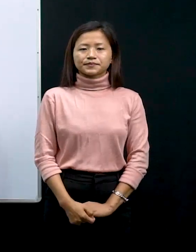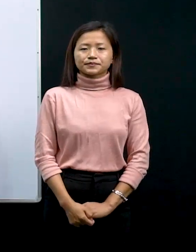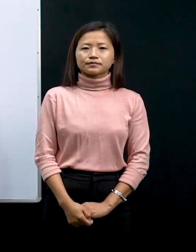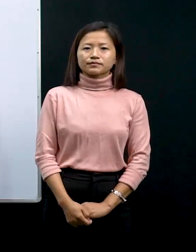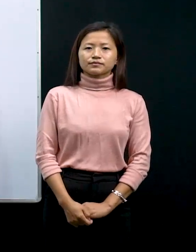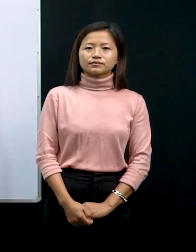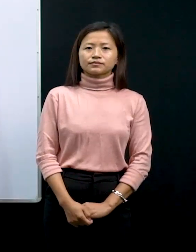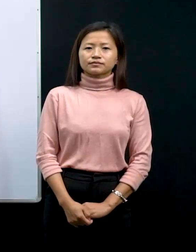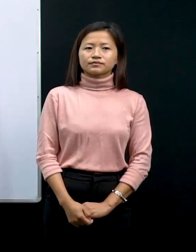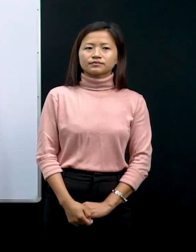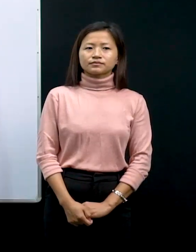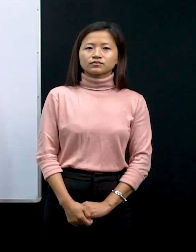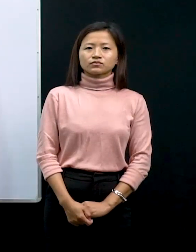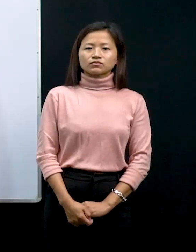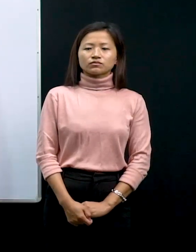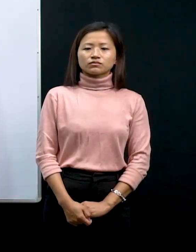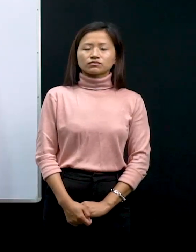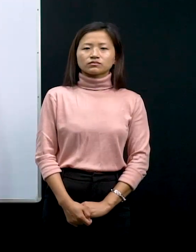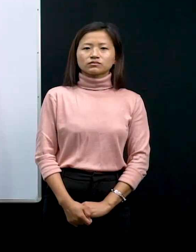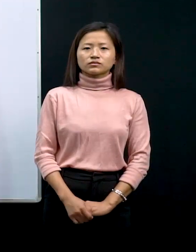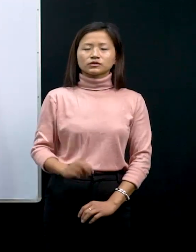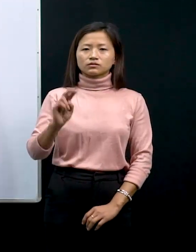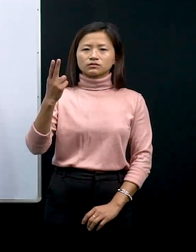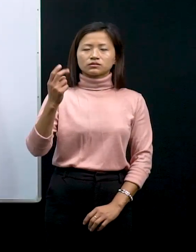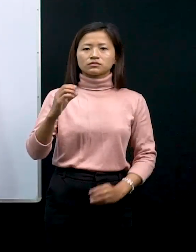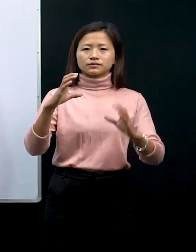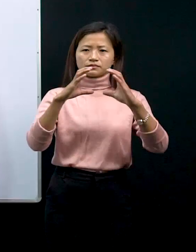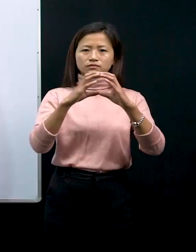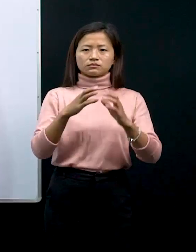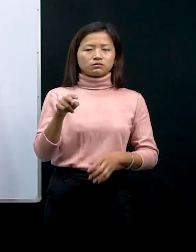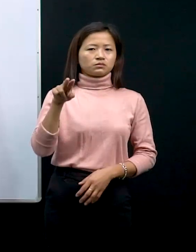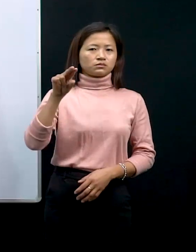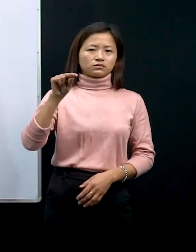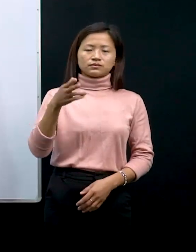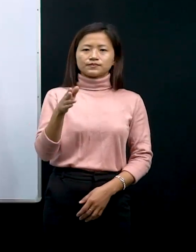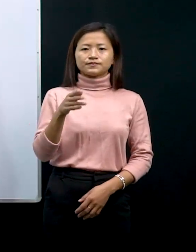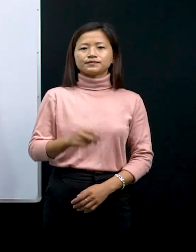Sir, just now you taught us only 2 tangent can be drawn to a circle. Now you are telling no.